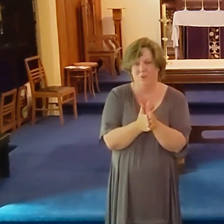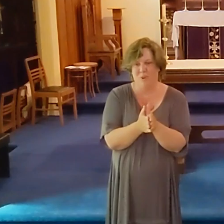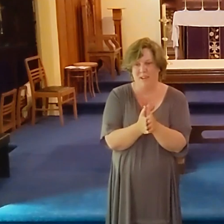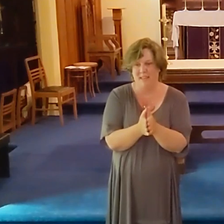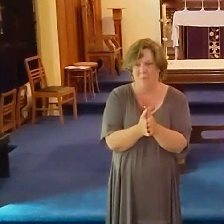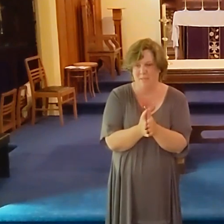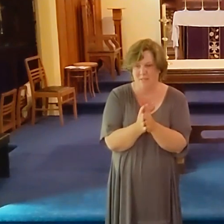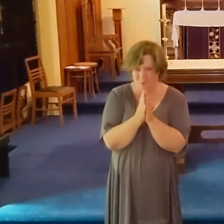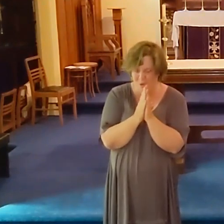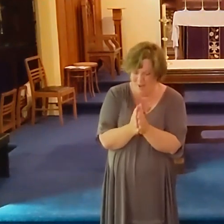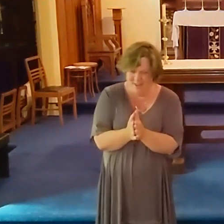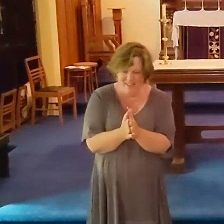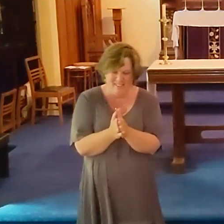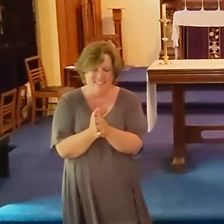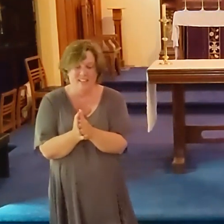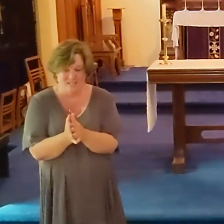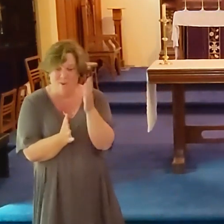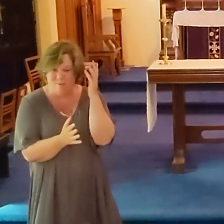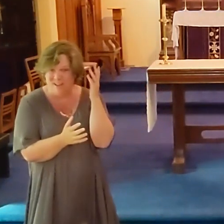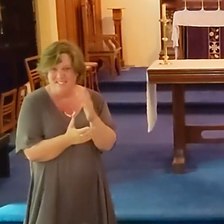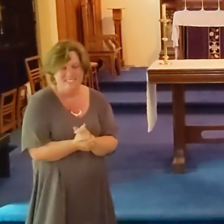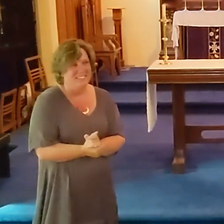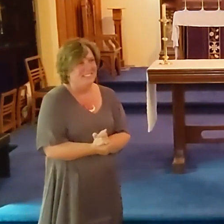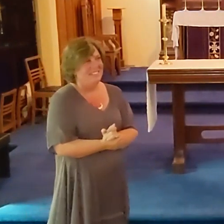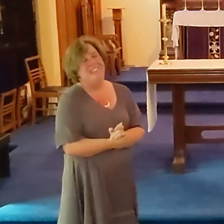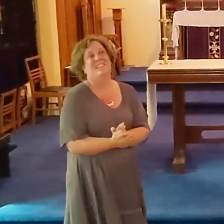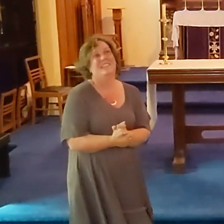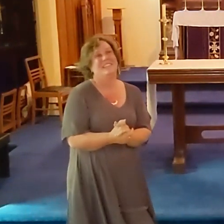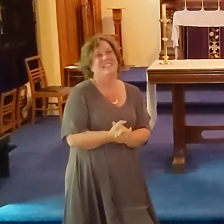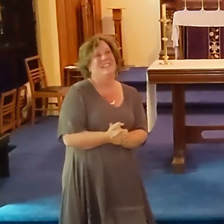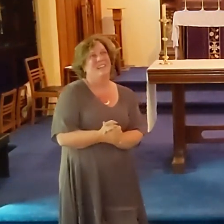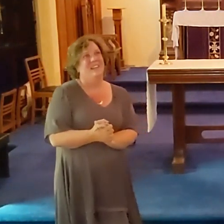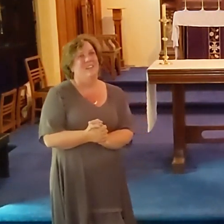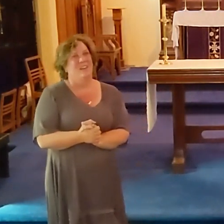the story ends happily, so that's in my mind.